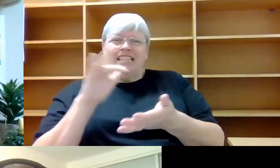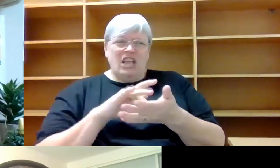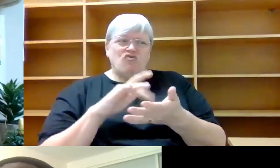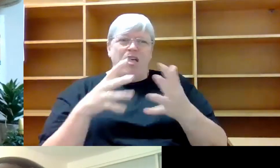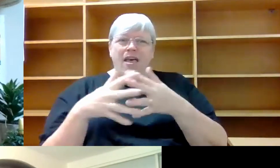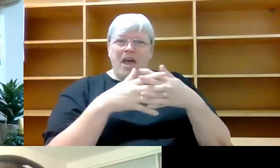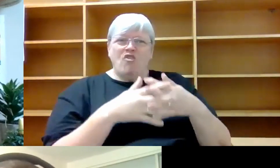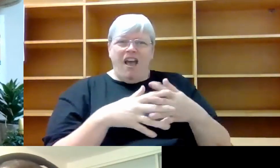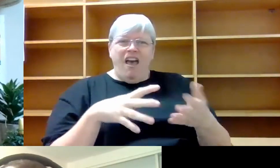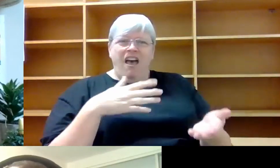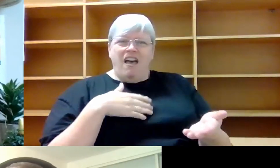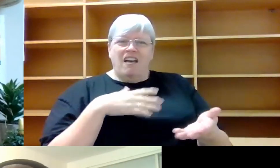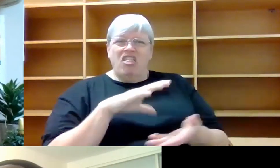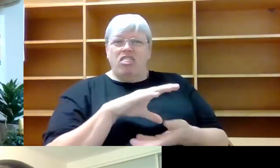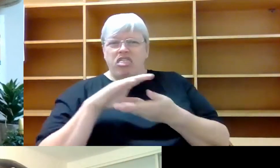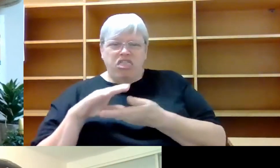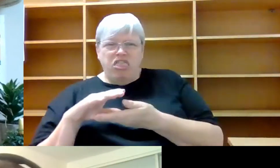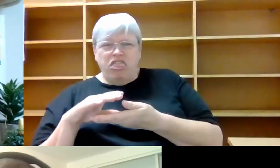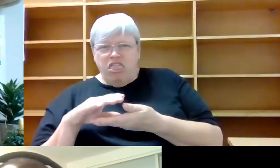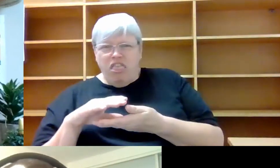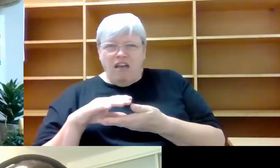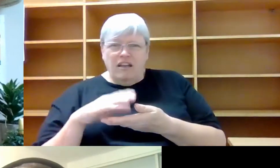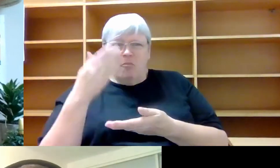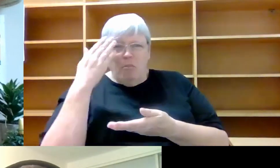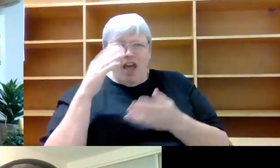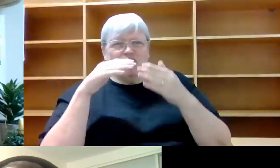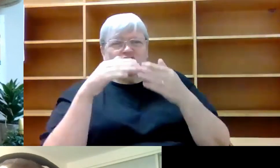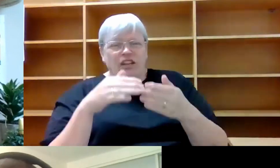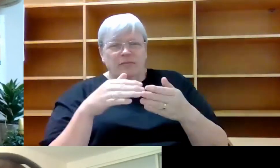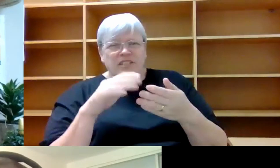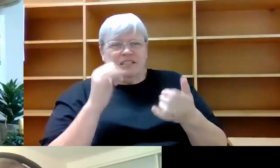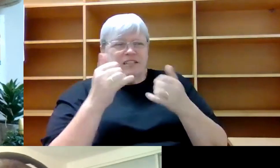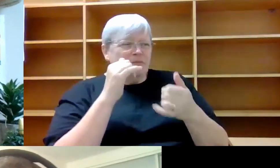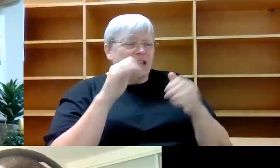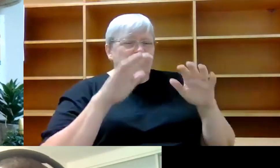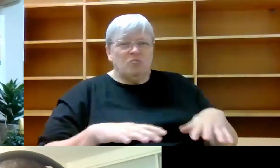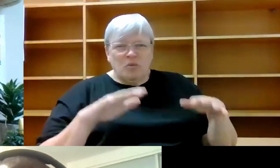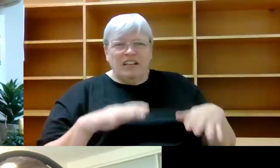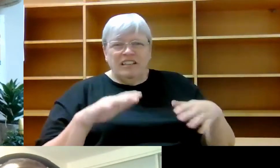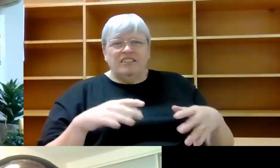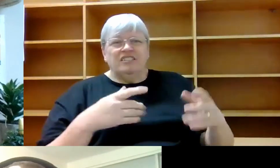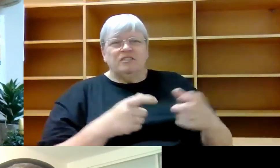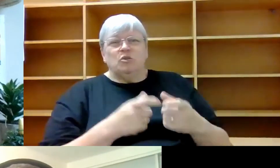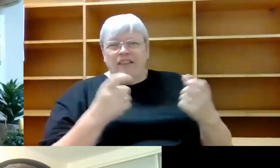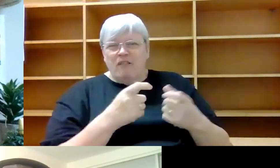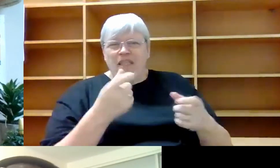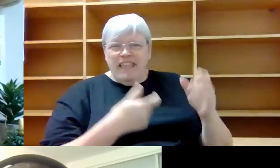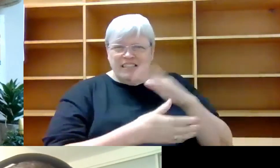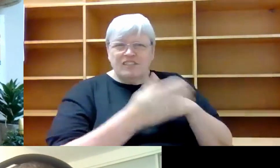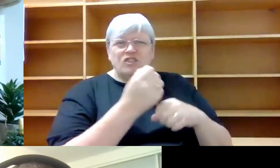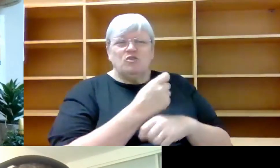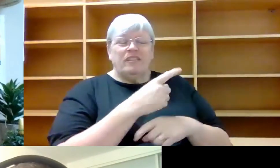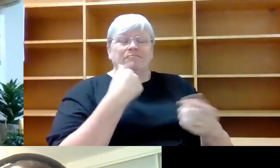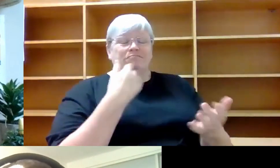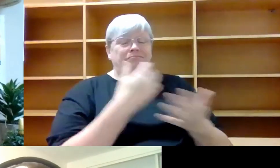so Mm-hmm. they were attacked and plundered by these pirate ships, and sometimes the British would give them a license to do that. And so it's a